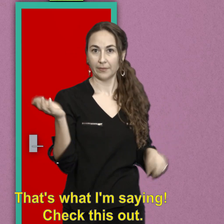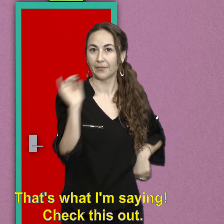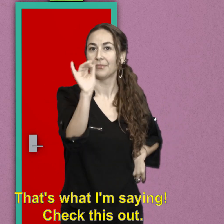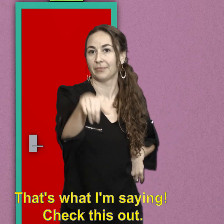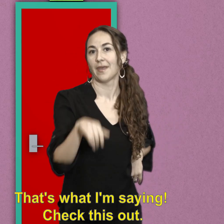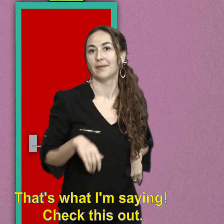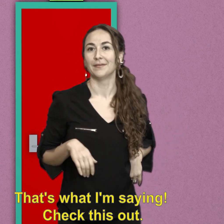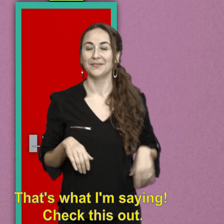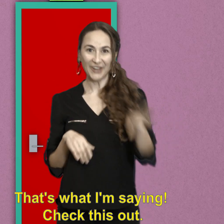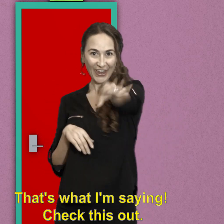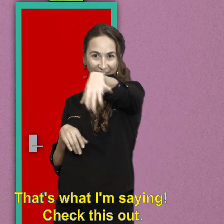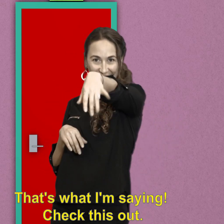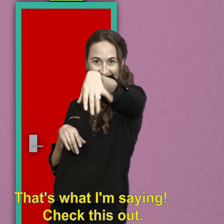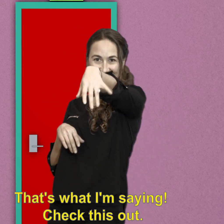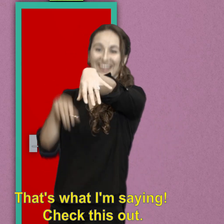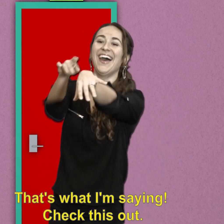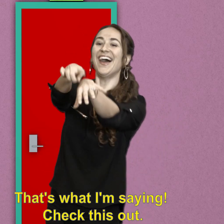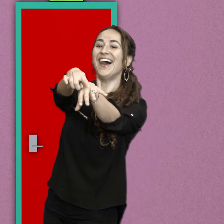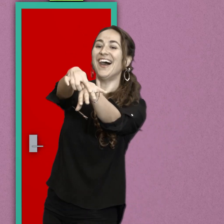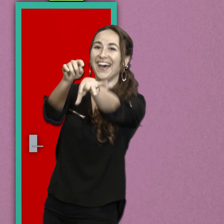That's what I'm saying. Check this out.